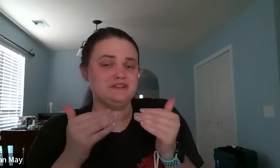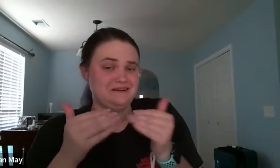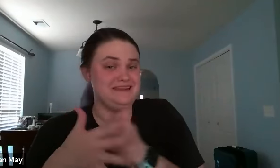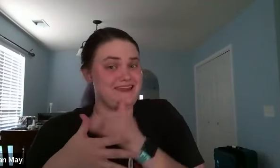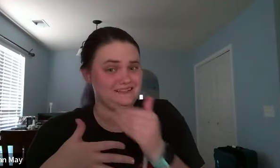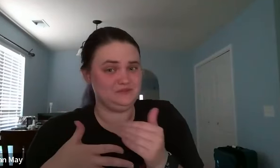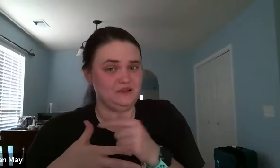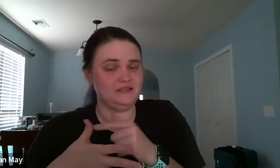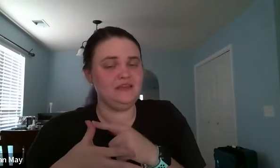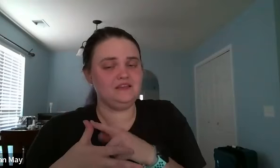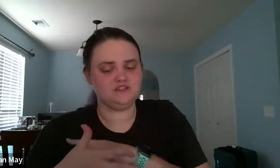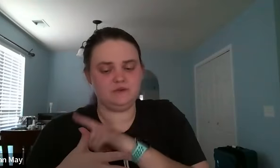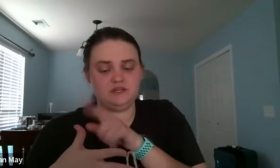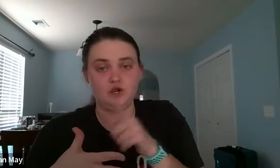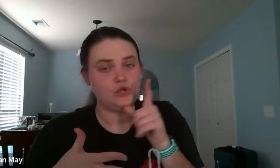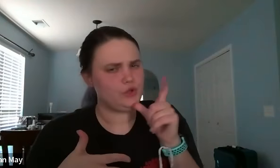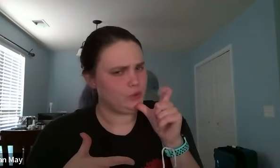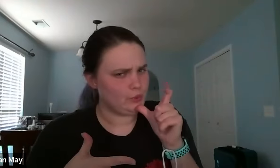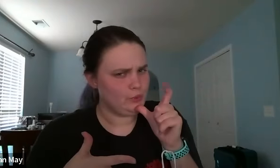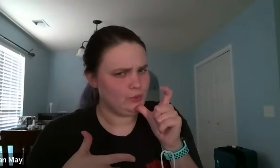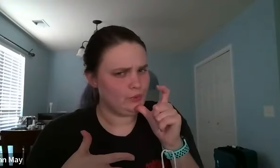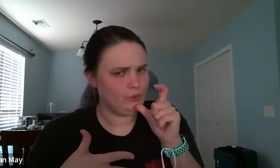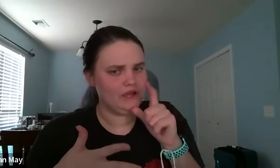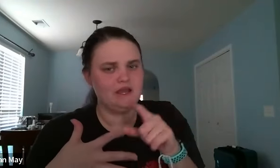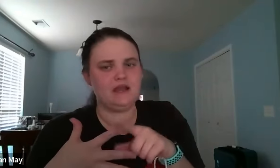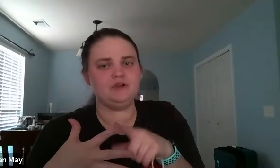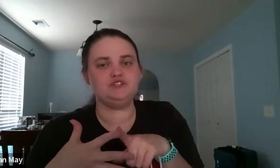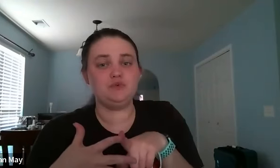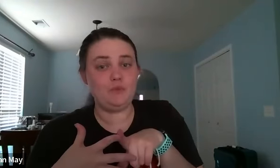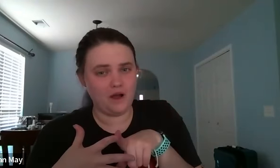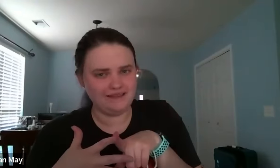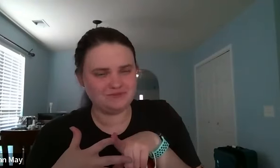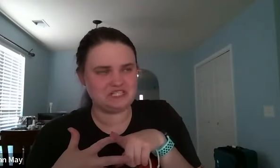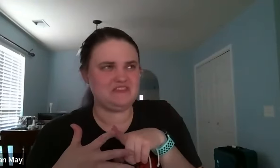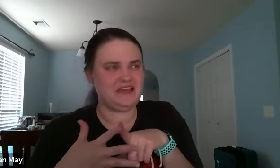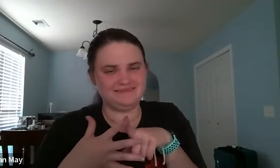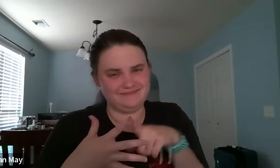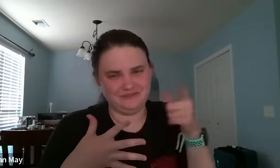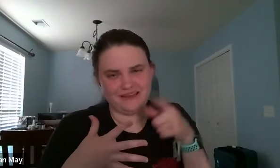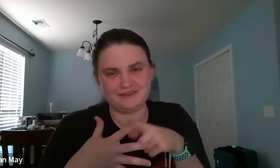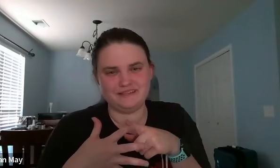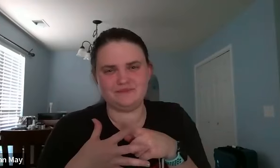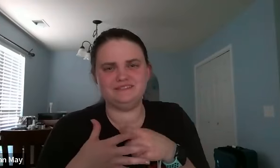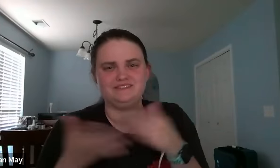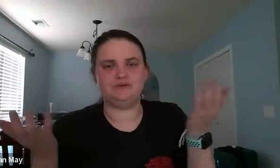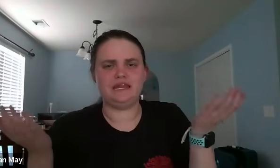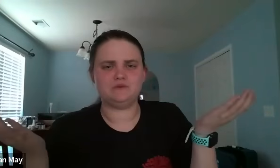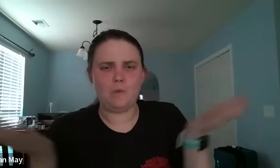our next one. So we did our who. Now we're going to do what, which I think you guys already saw me do, and it's